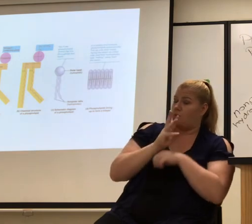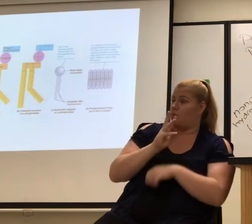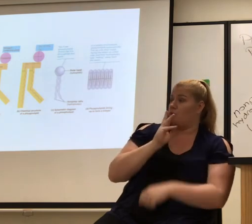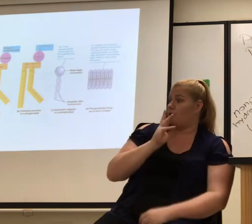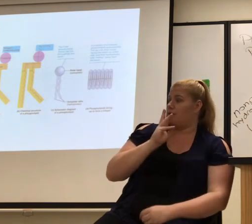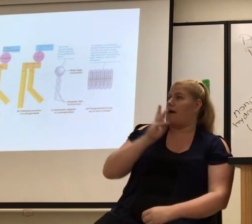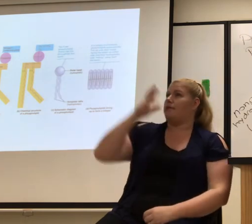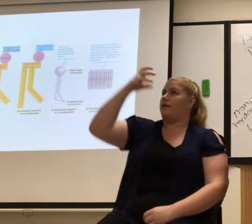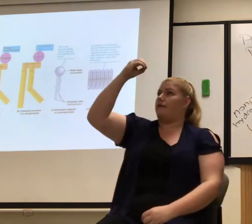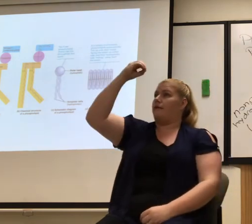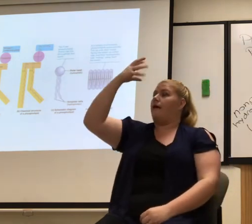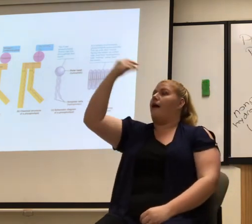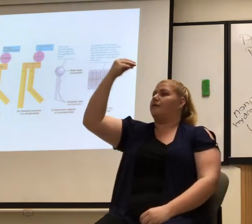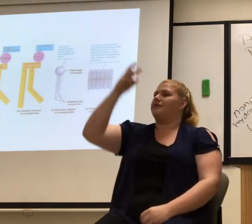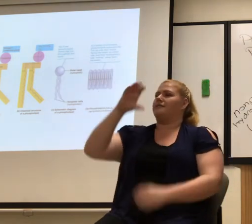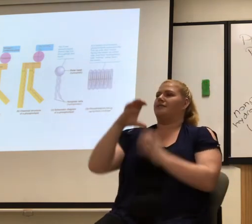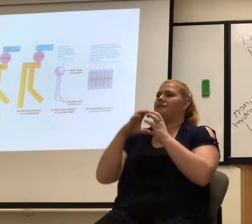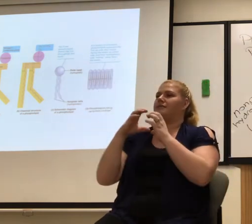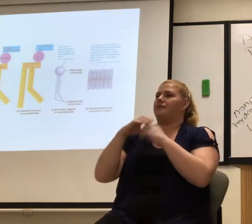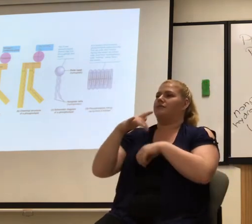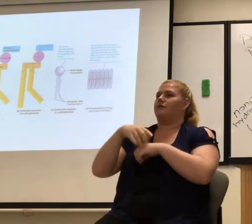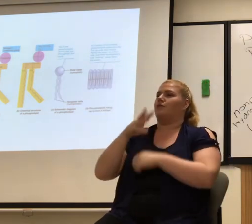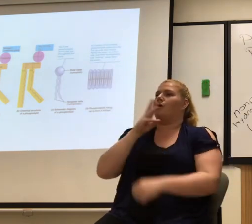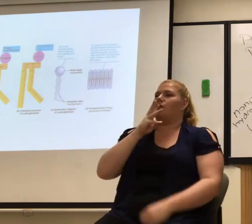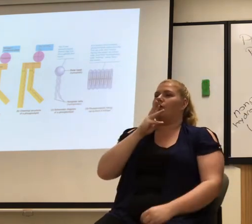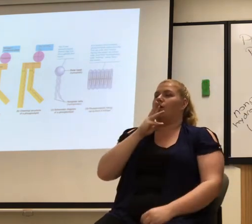each other is a hydrophobic zone.